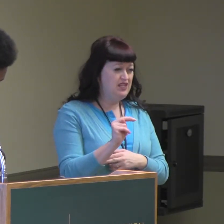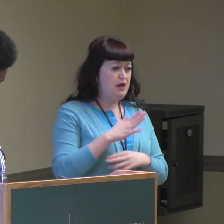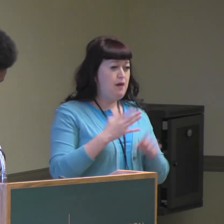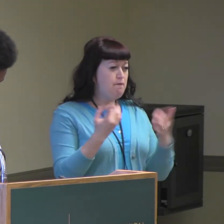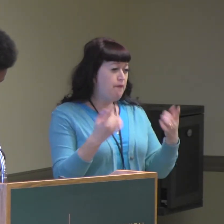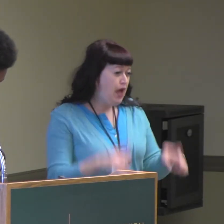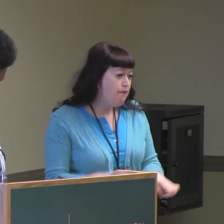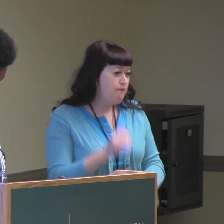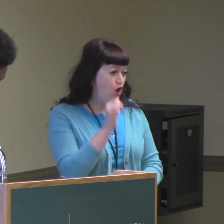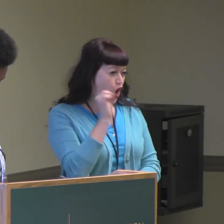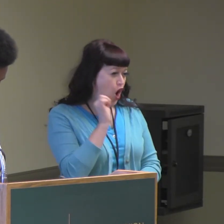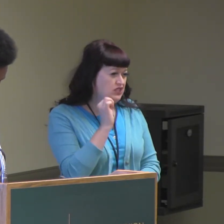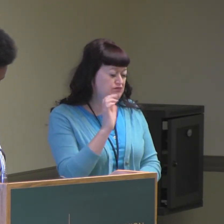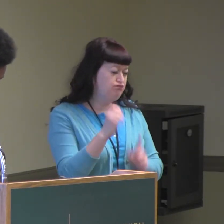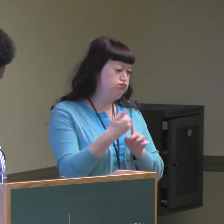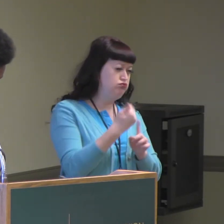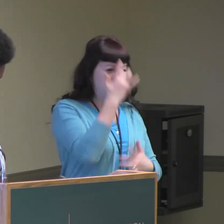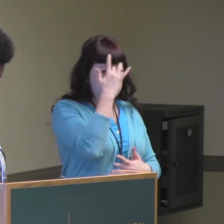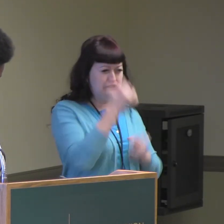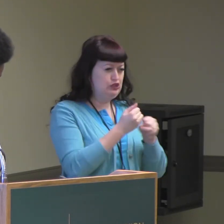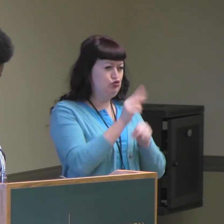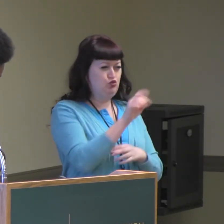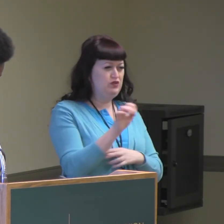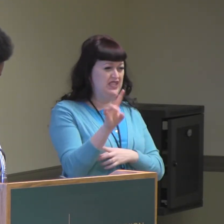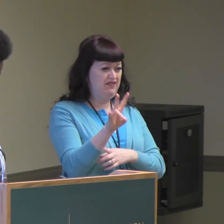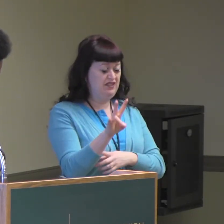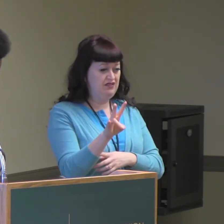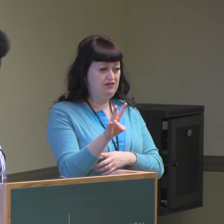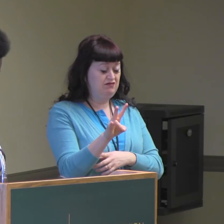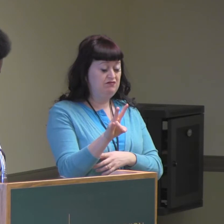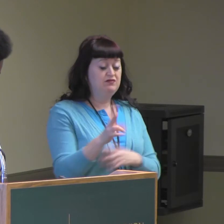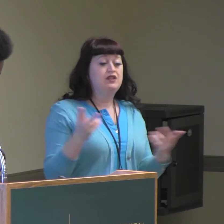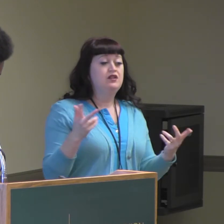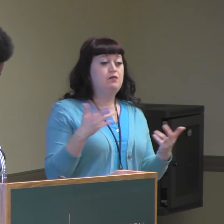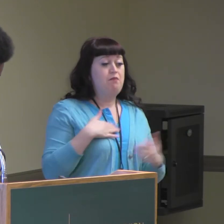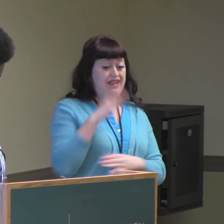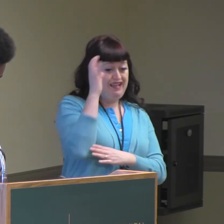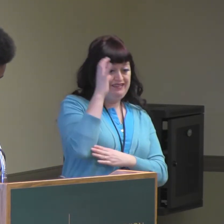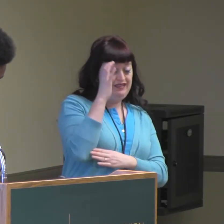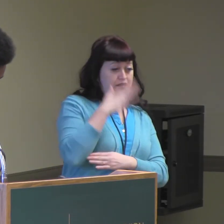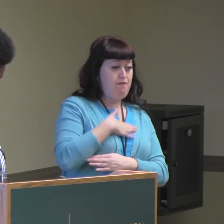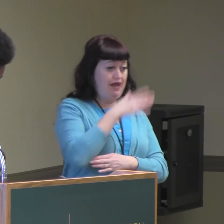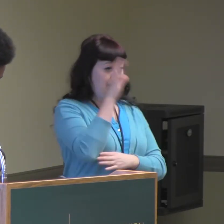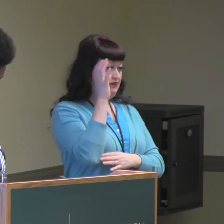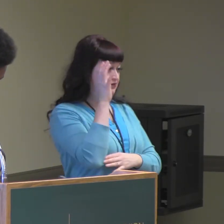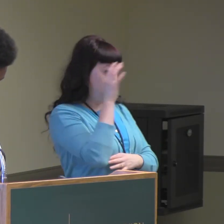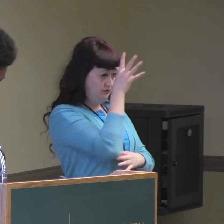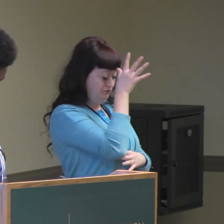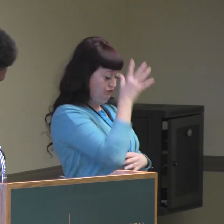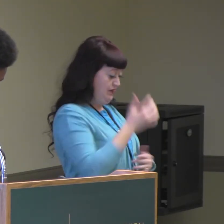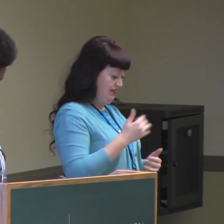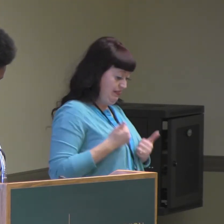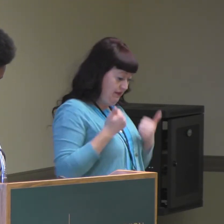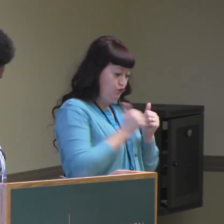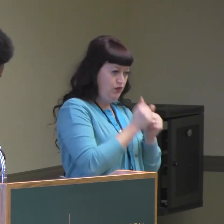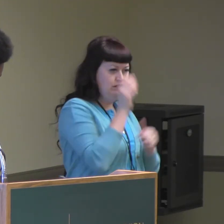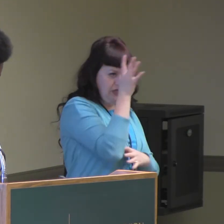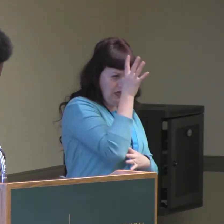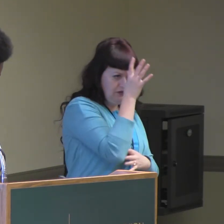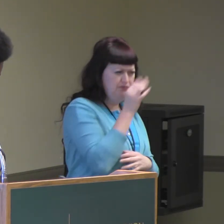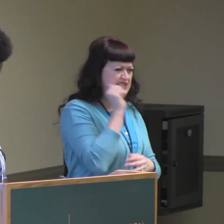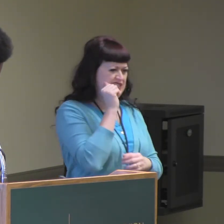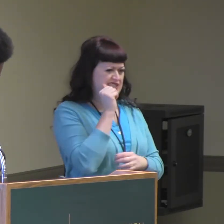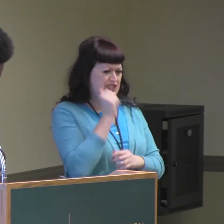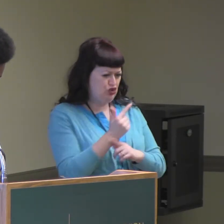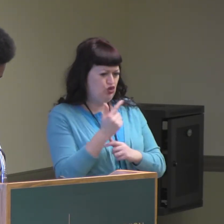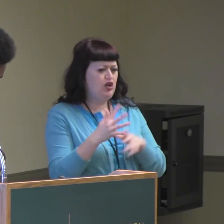sick in 2007. She left us with my dad. So my cousin and I lived with him while my dad's sister was gone for like 2 years. The